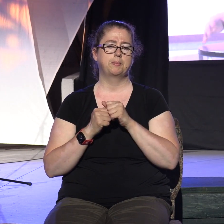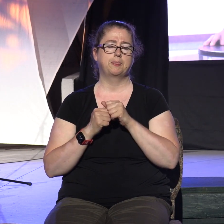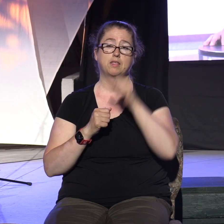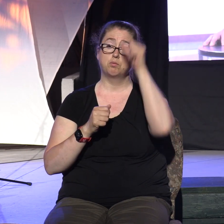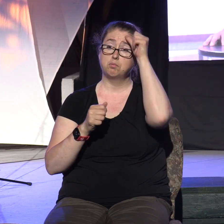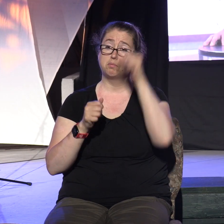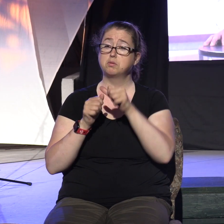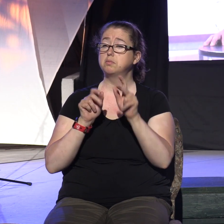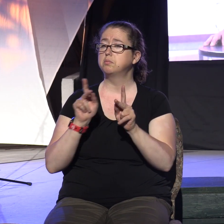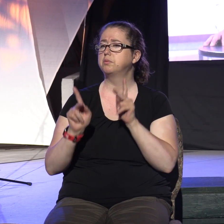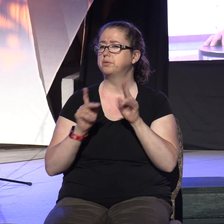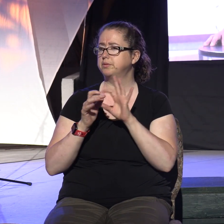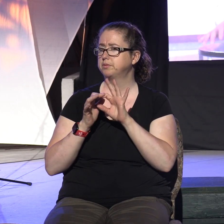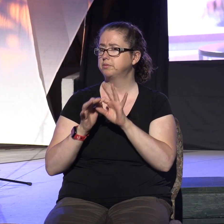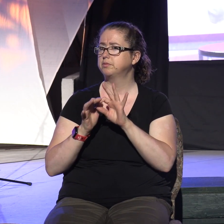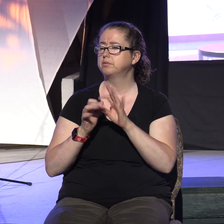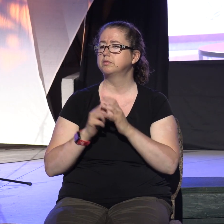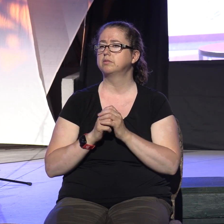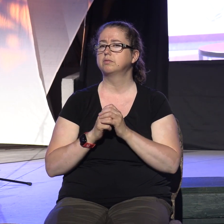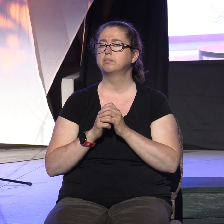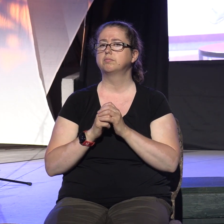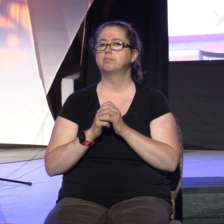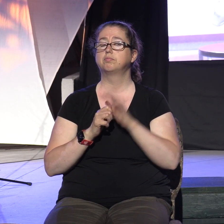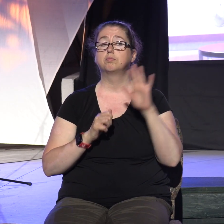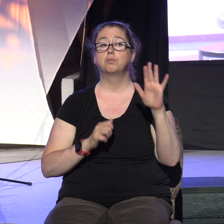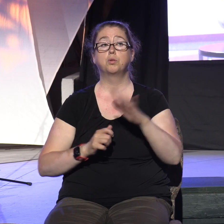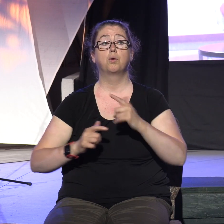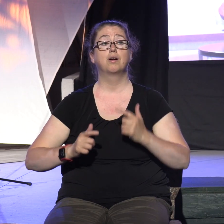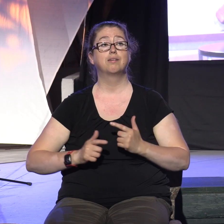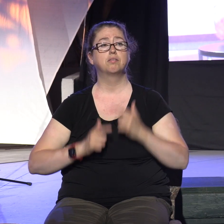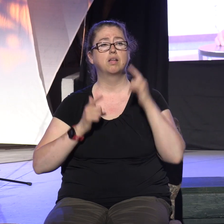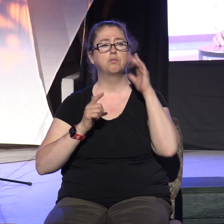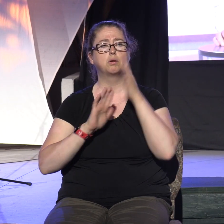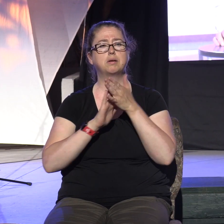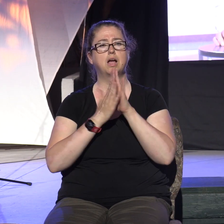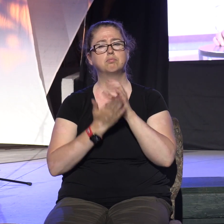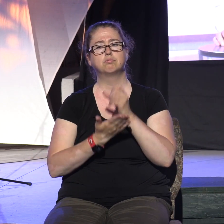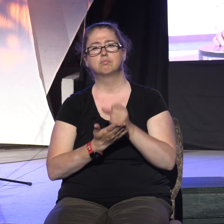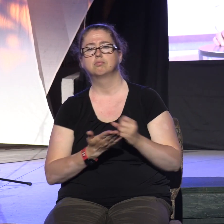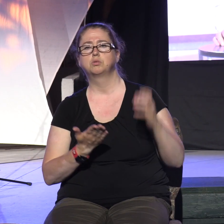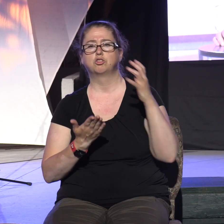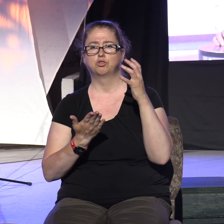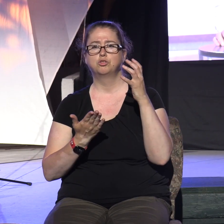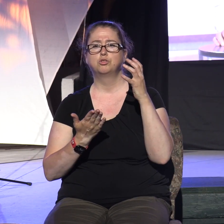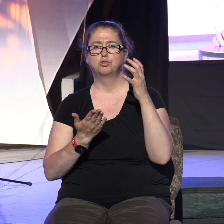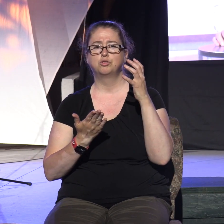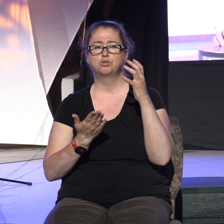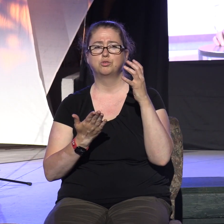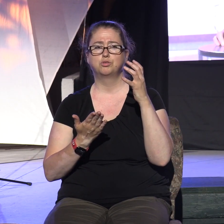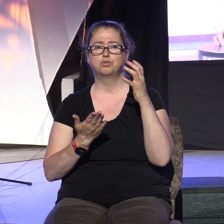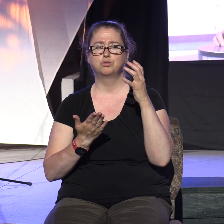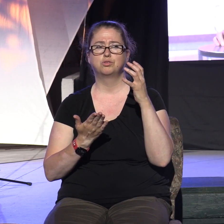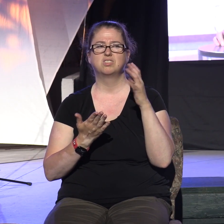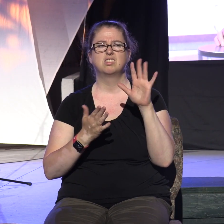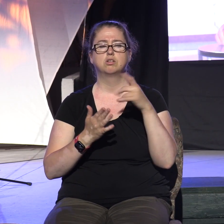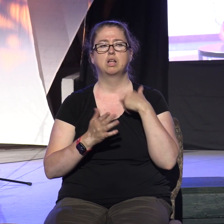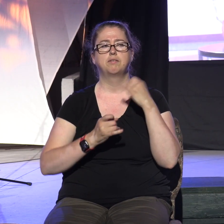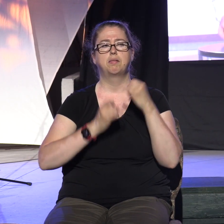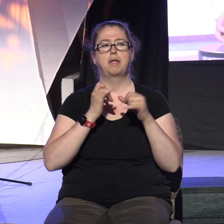I'll leave you with a picture of this. Some years ago, I officiated at a funeral. And when